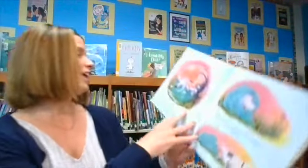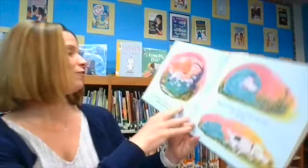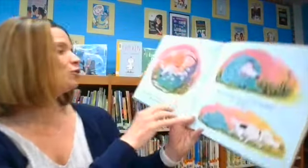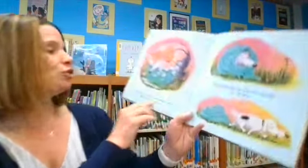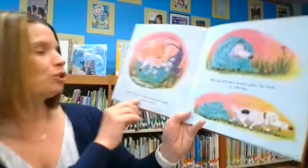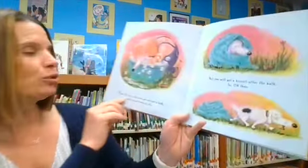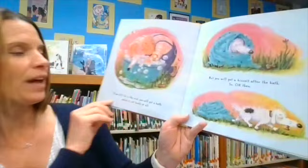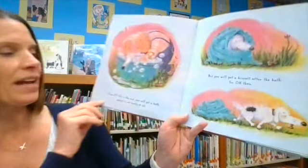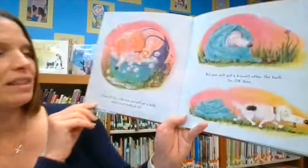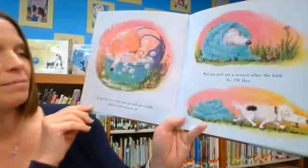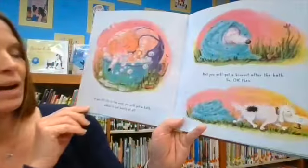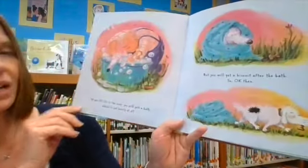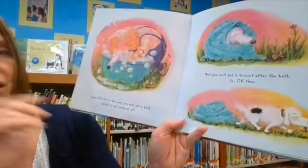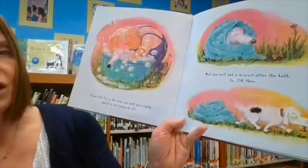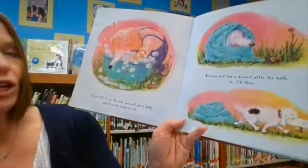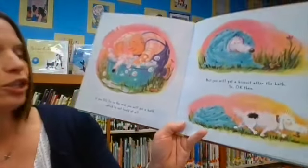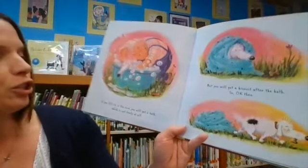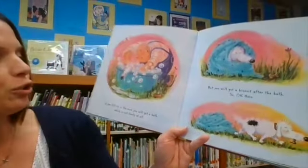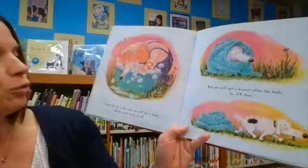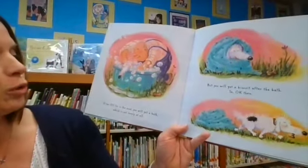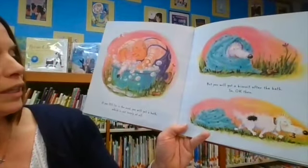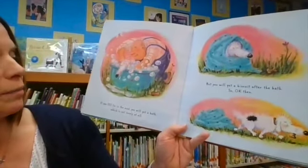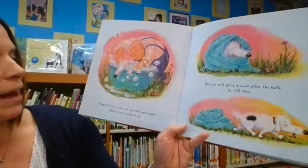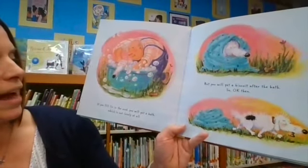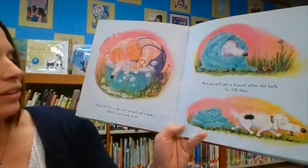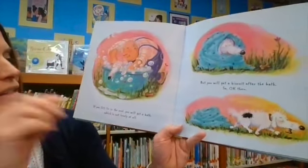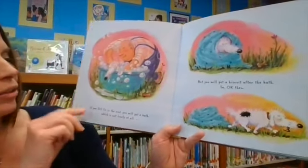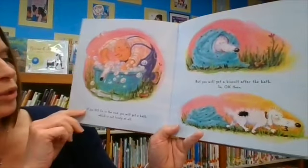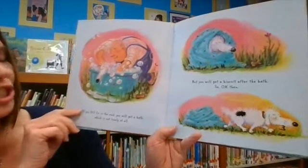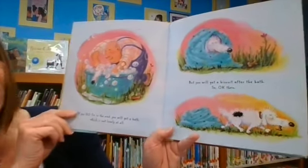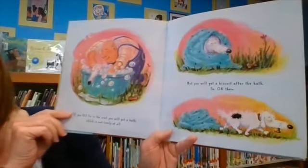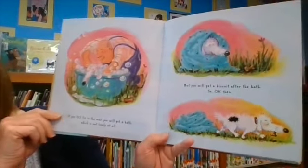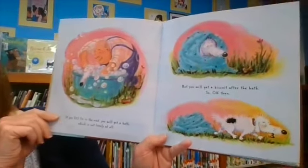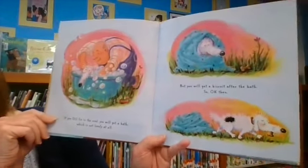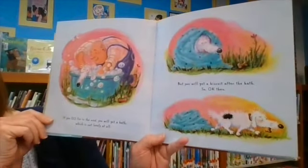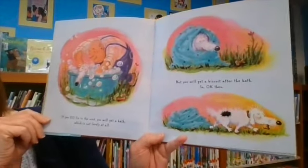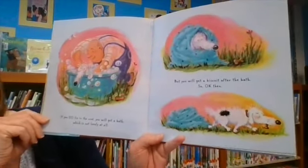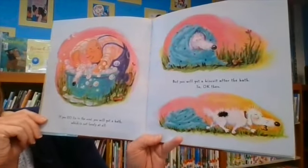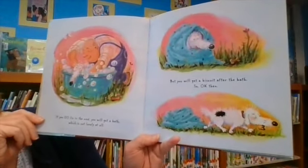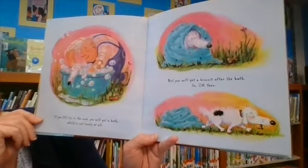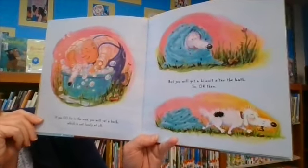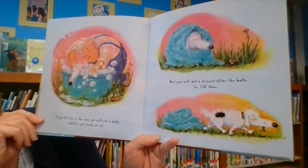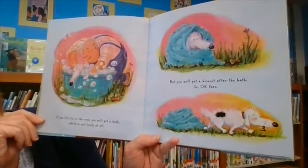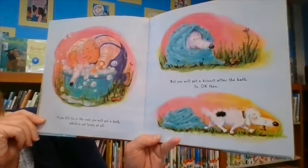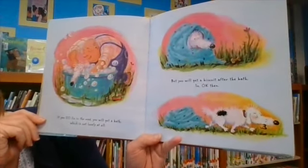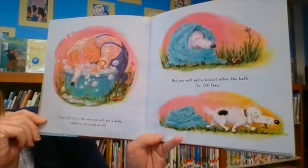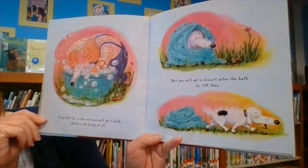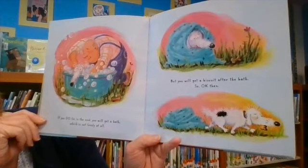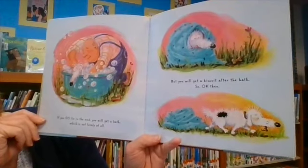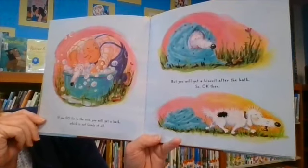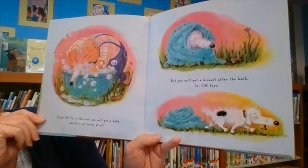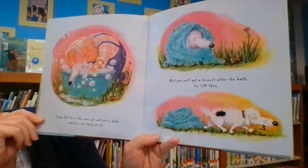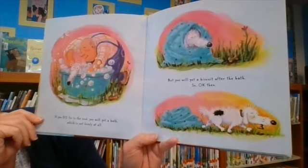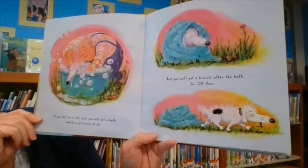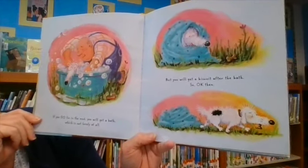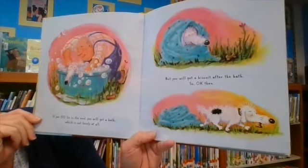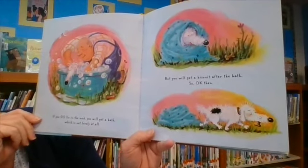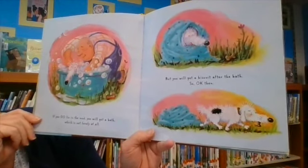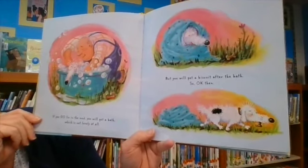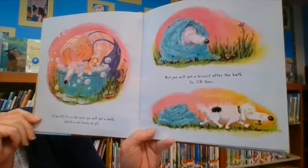If you do lie in the mud, you will get a bath, which is not lovely at all. But you will get a biscuit after